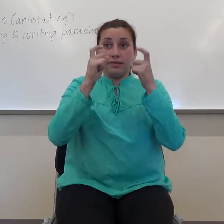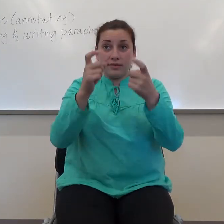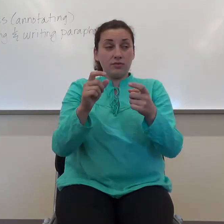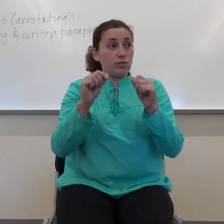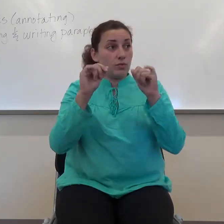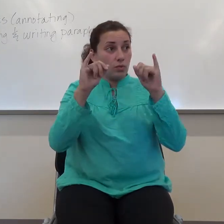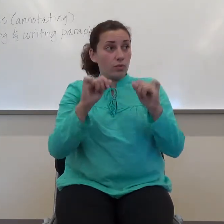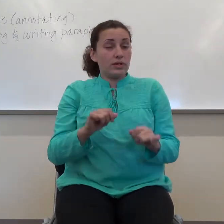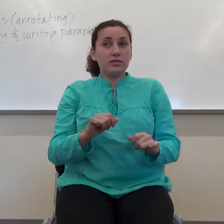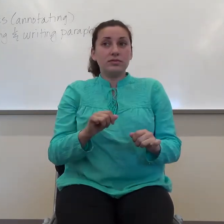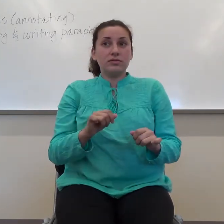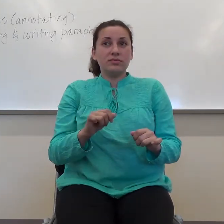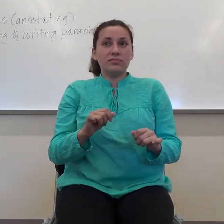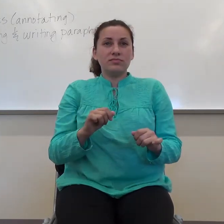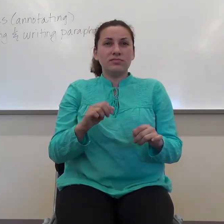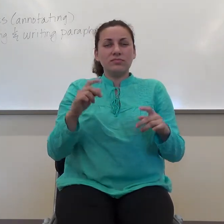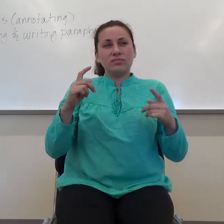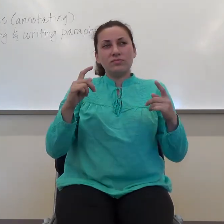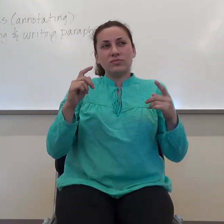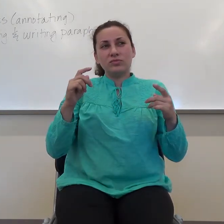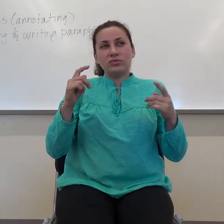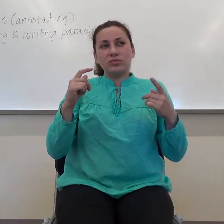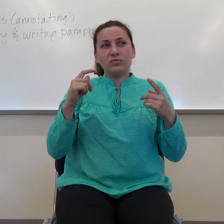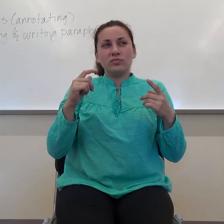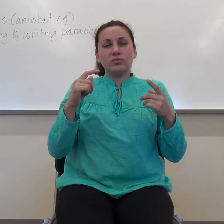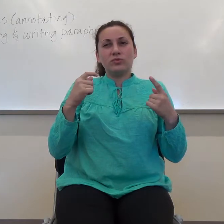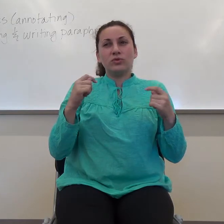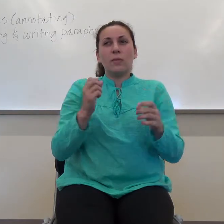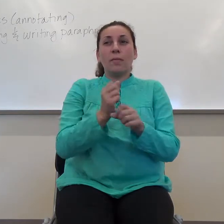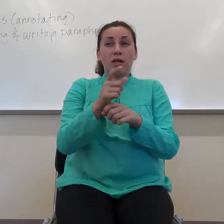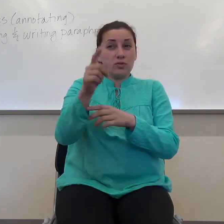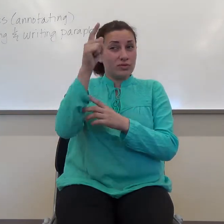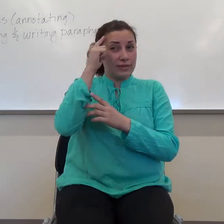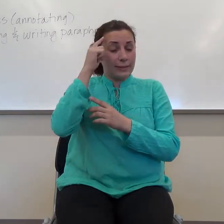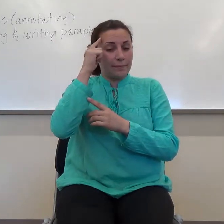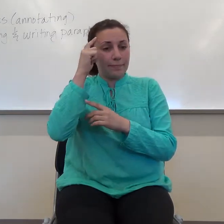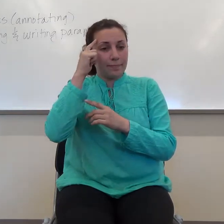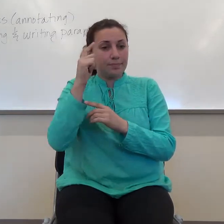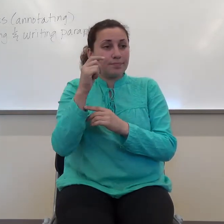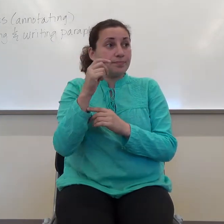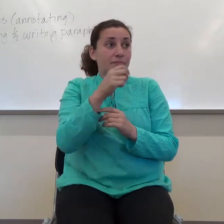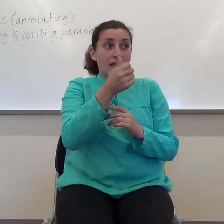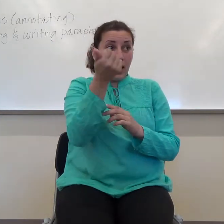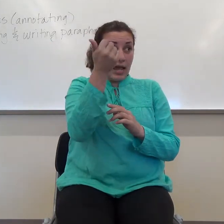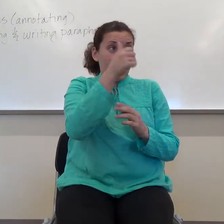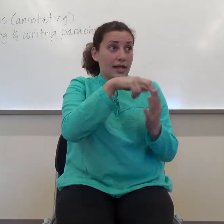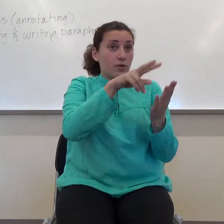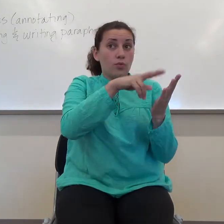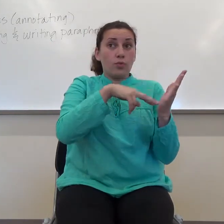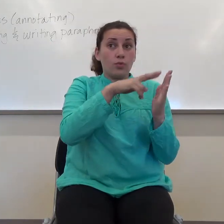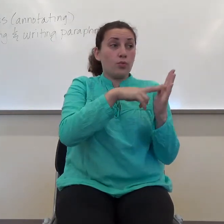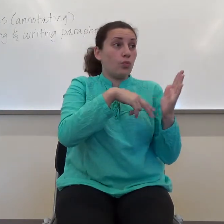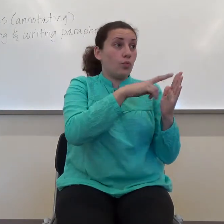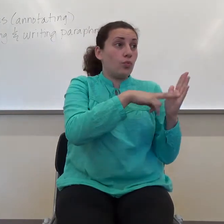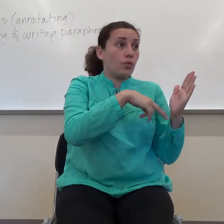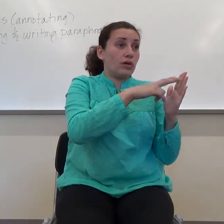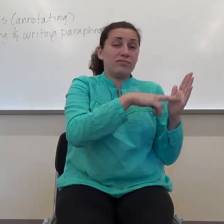you realize that any kind of reading in any college